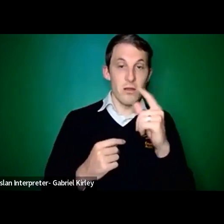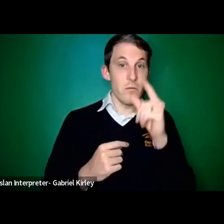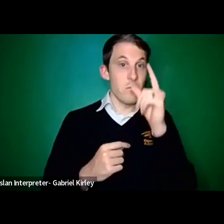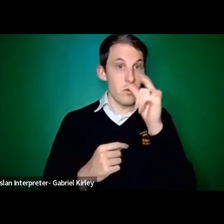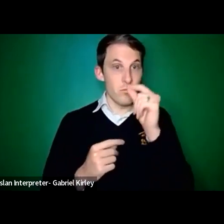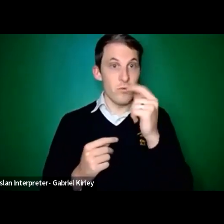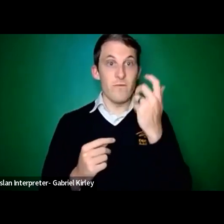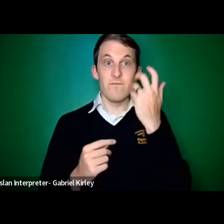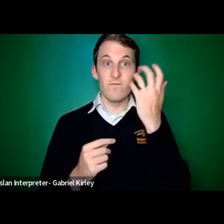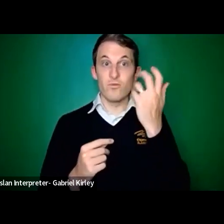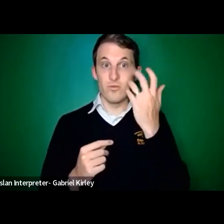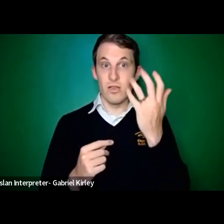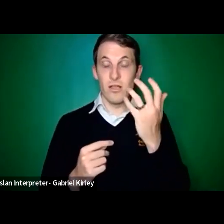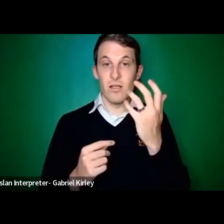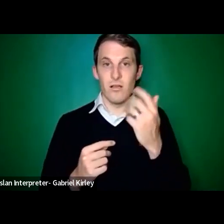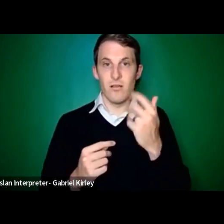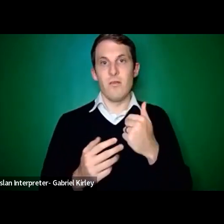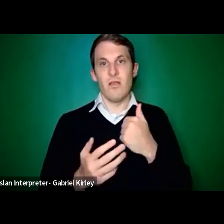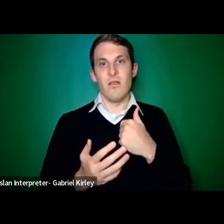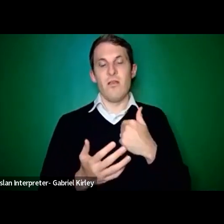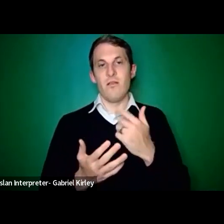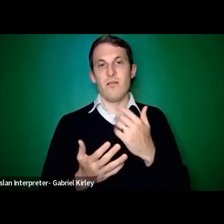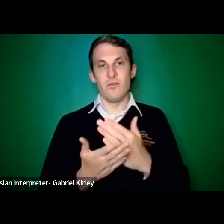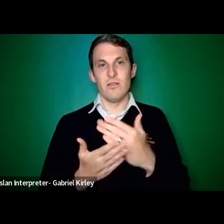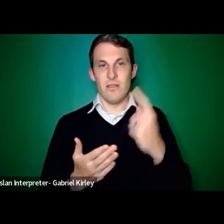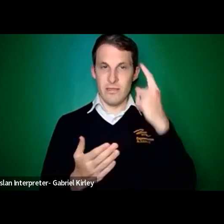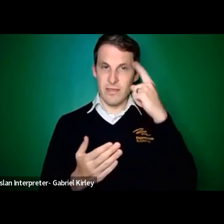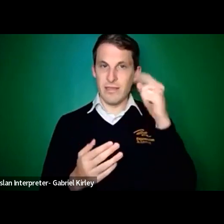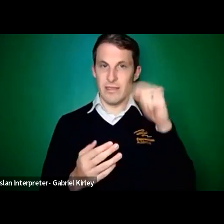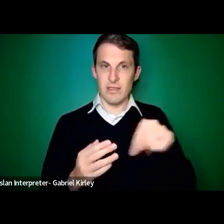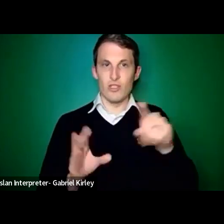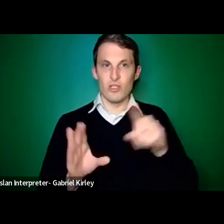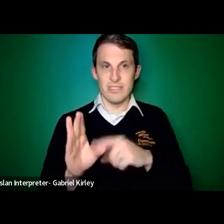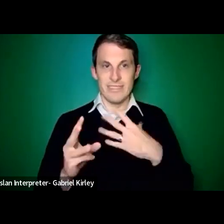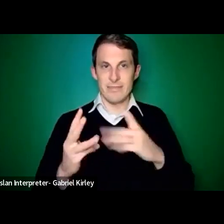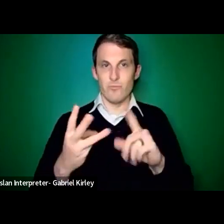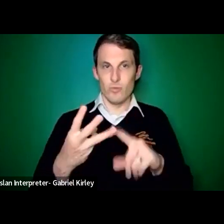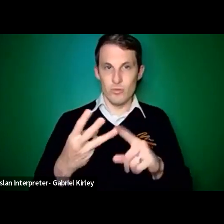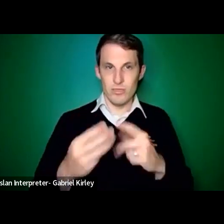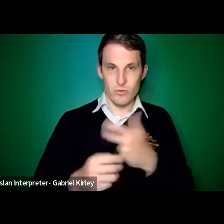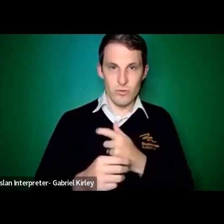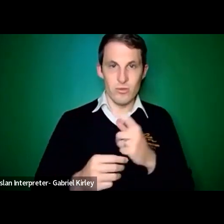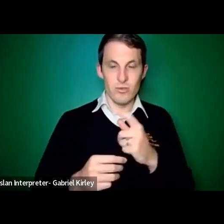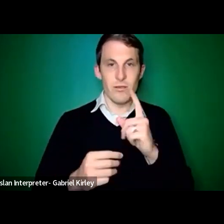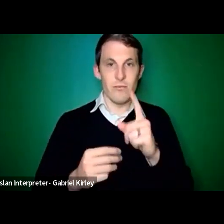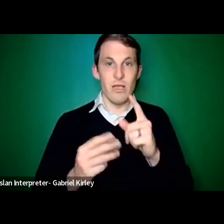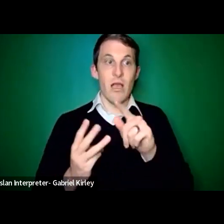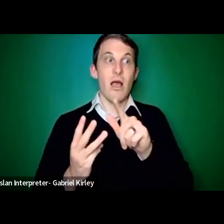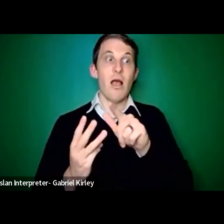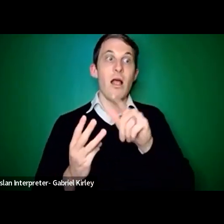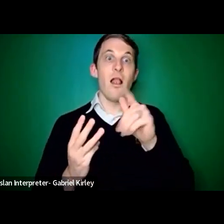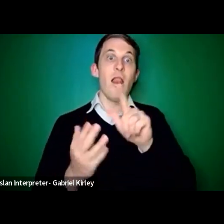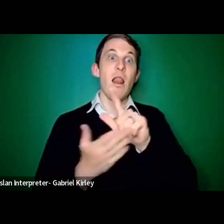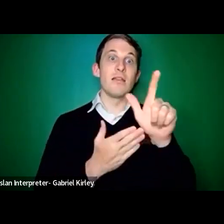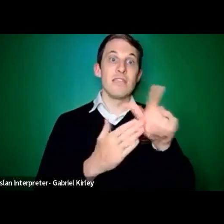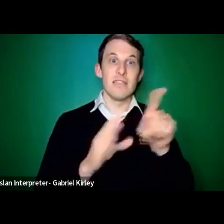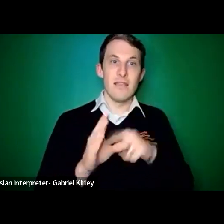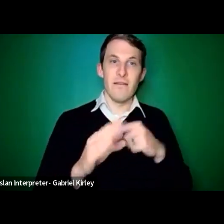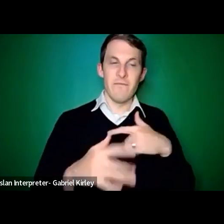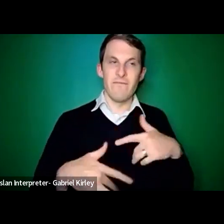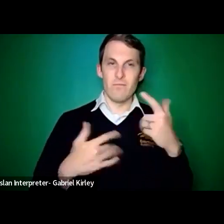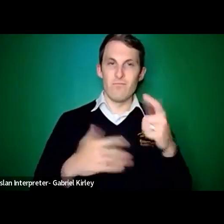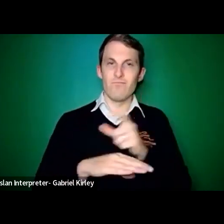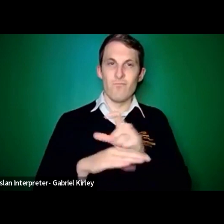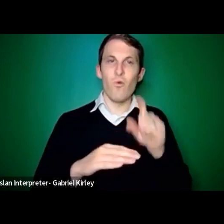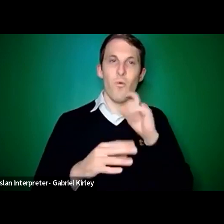another boost. Well, I certainly think that this year we will need another booster dose, but it's a matter of actually what type of booster dose we'll need. And at